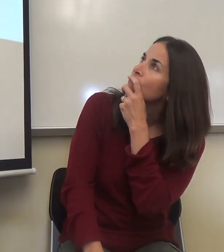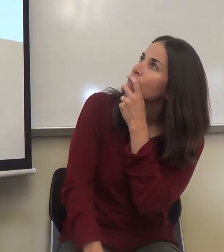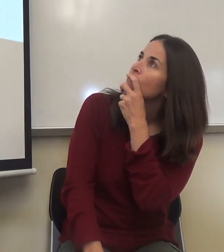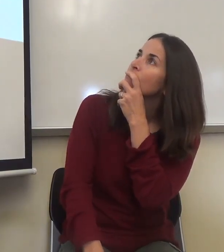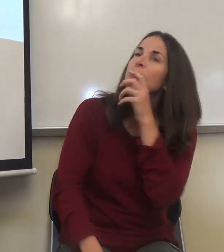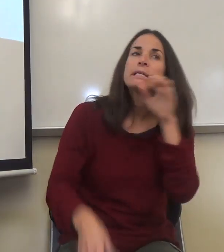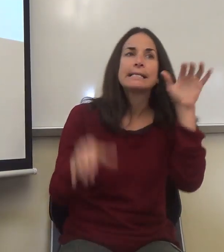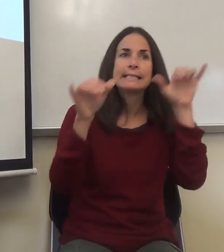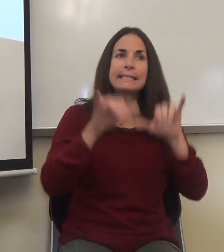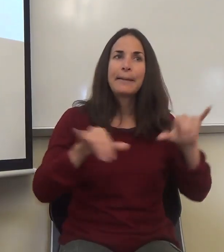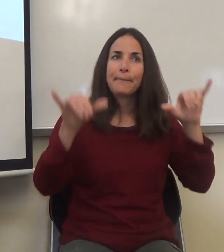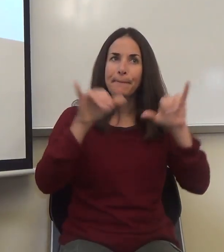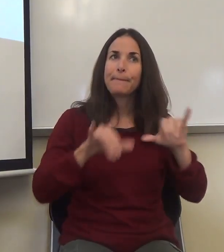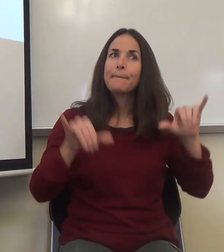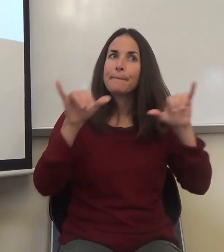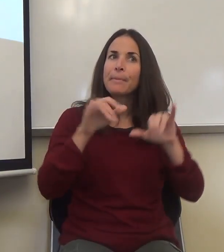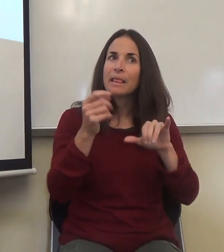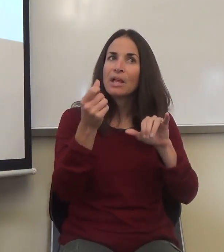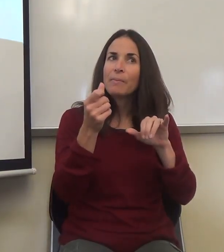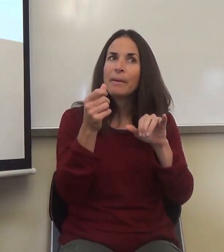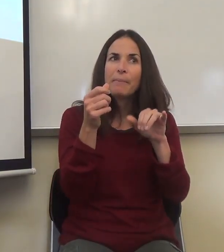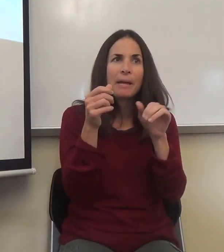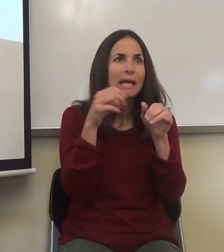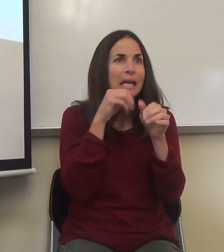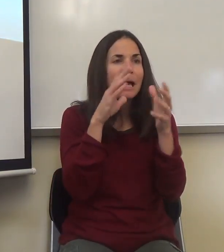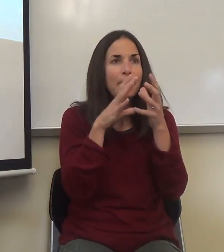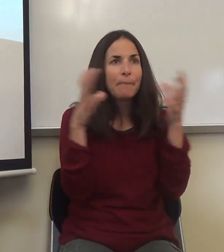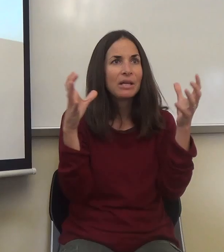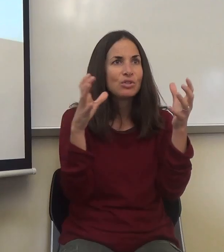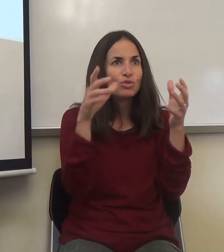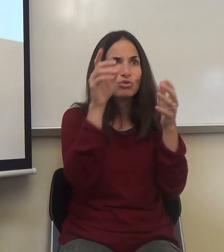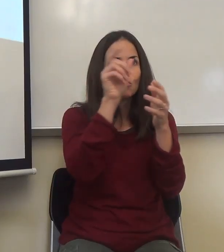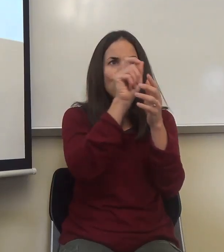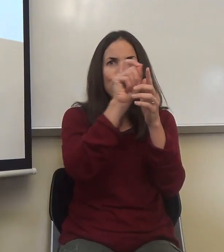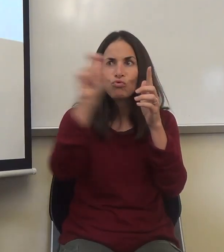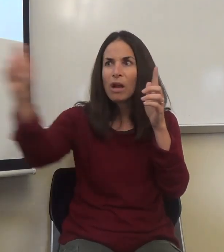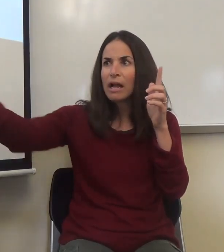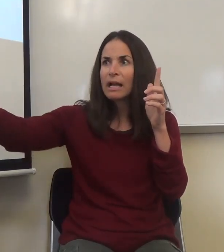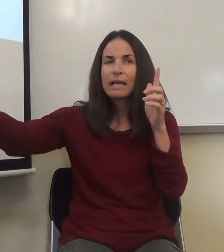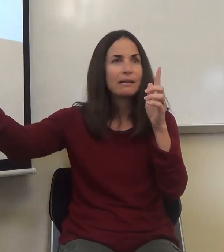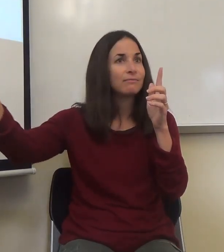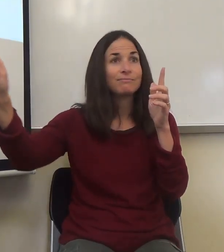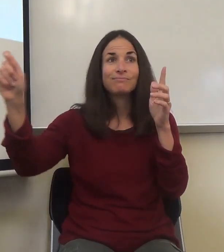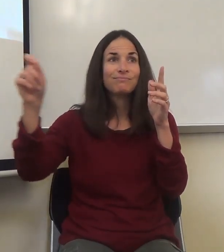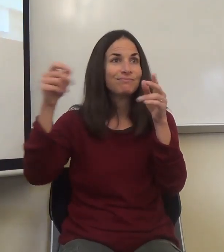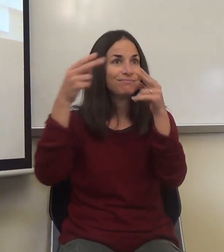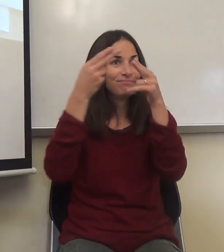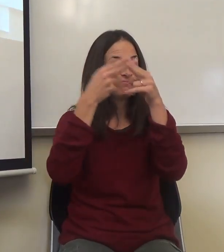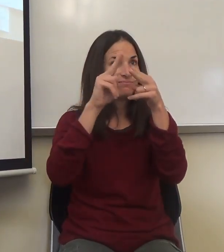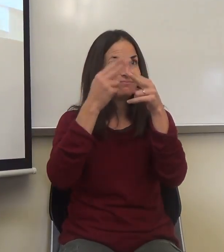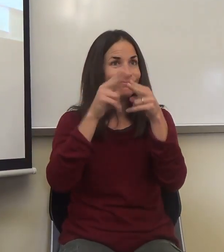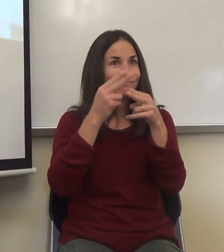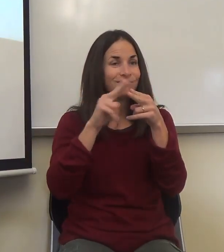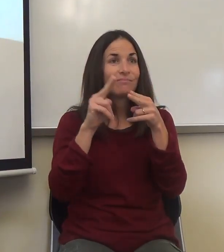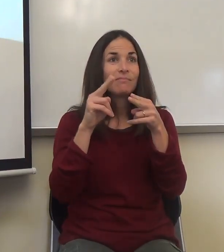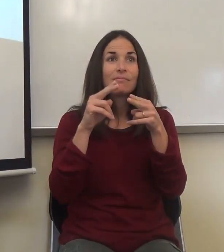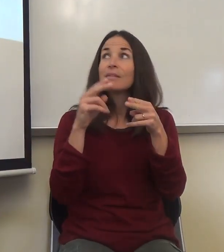are. Read this carefully. People were having a lot of trouble with the questions on this because they